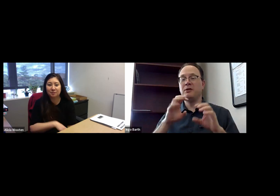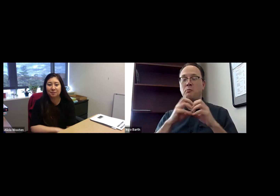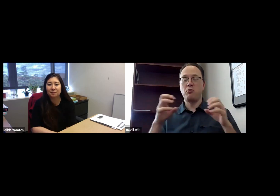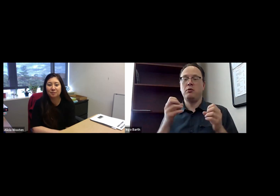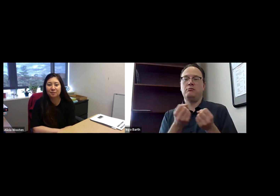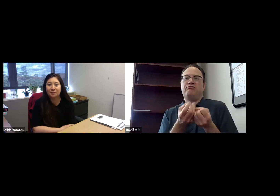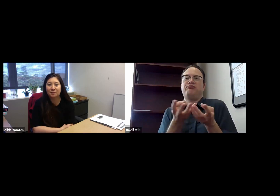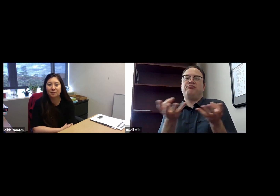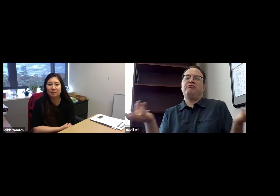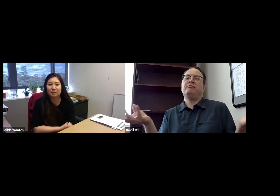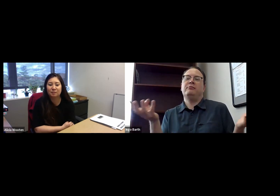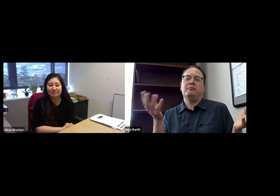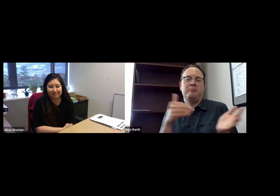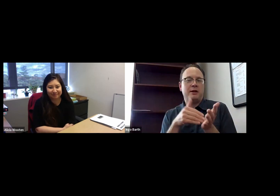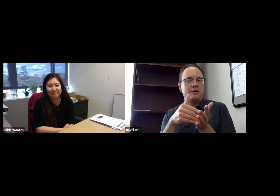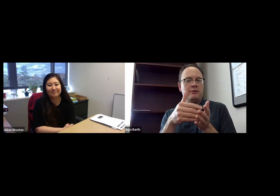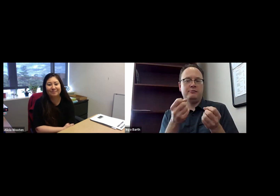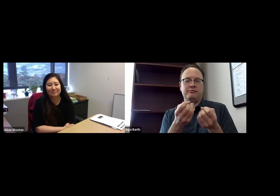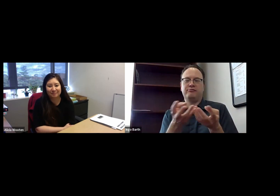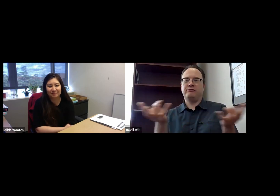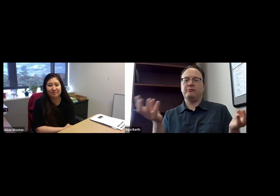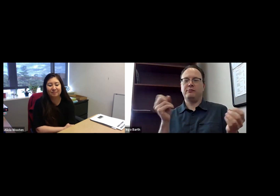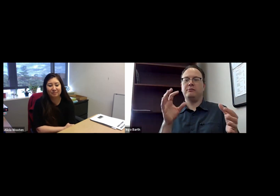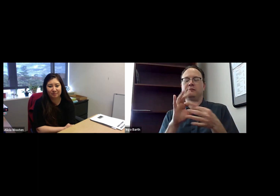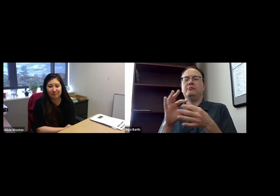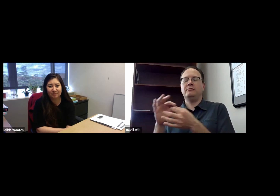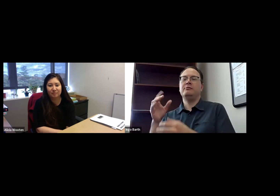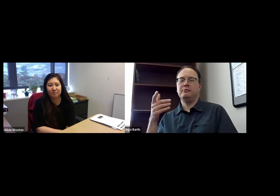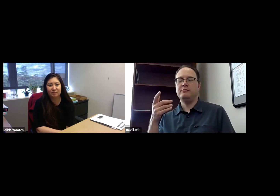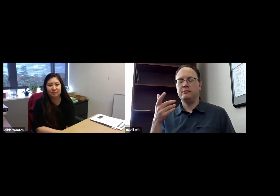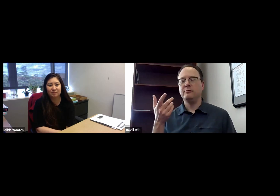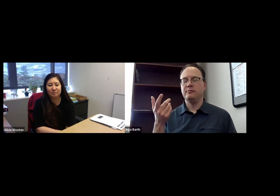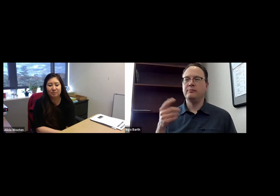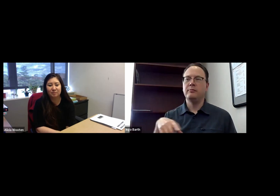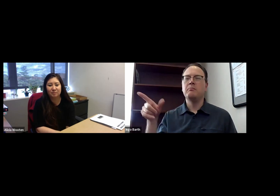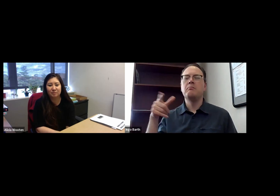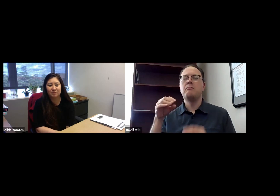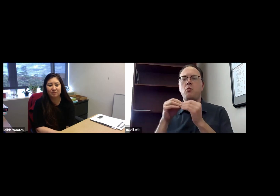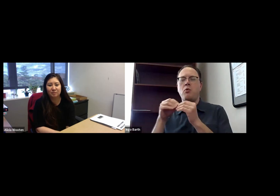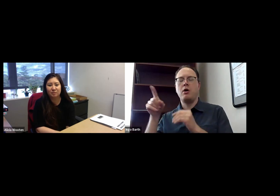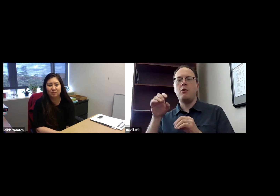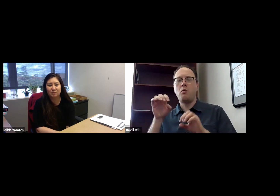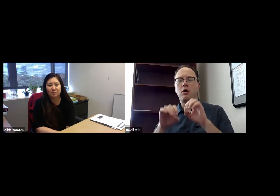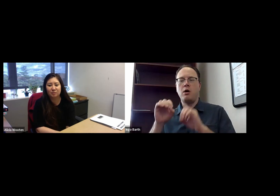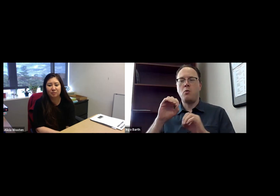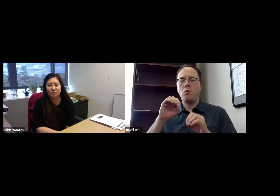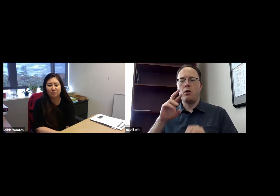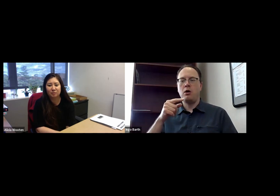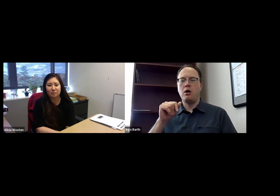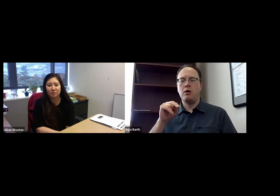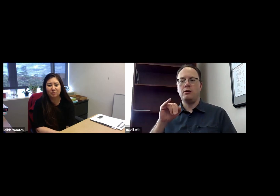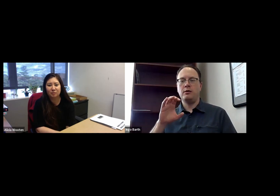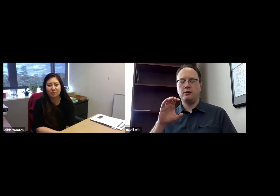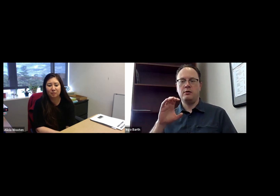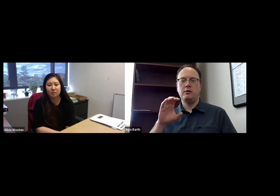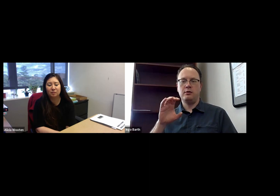be a future talk. But there are millions of compounds,